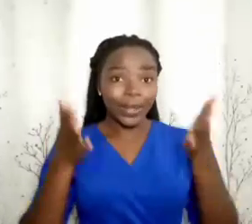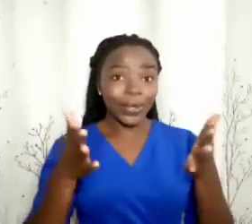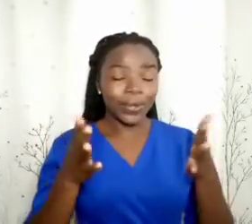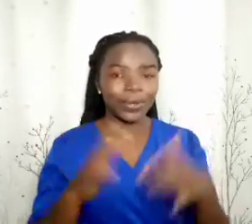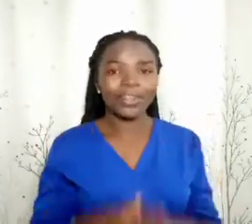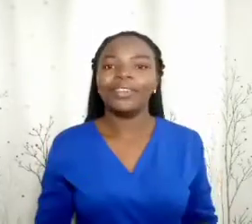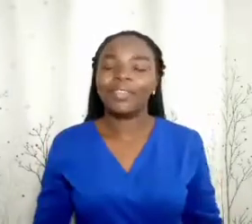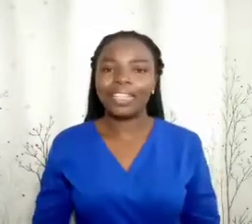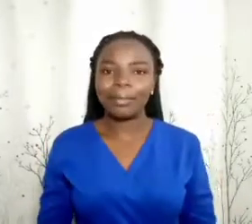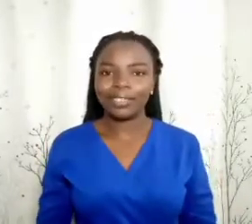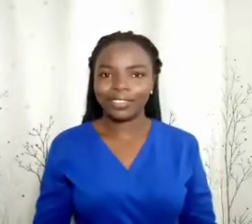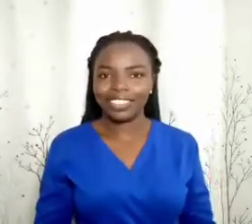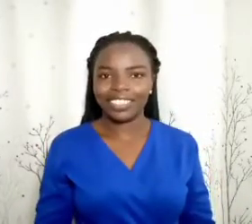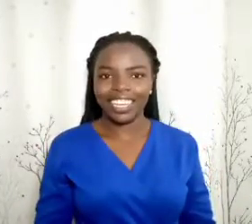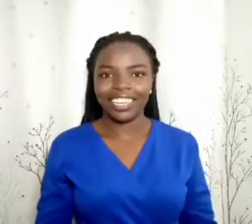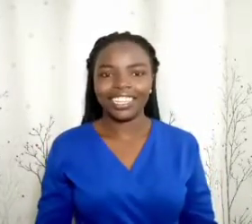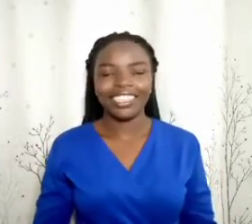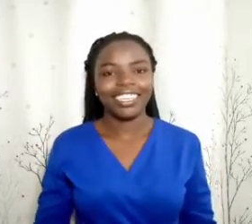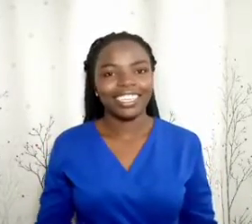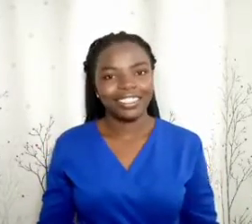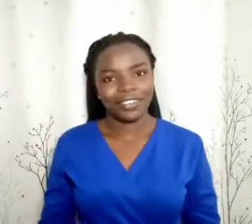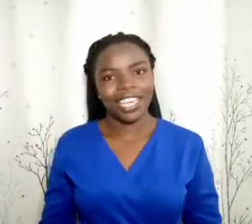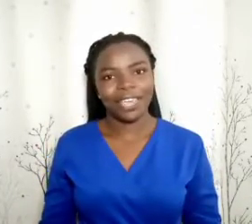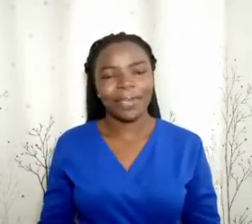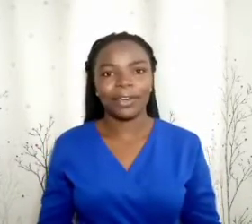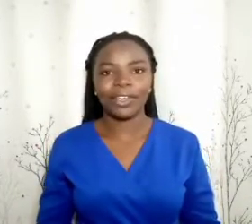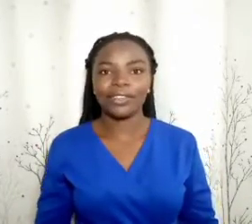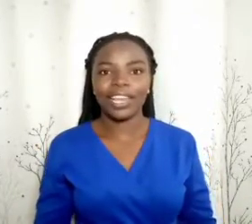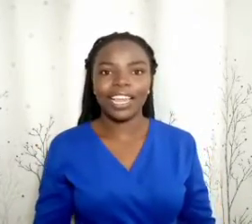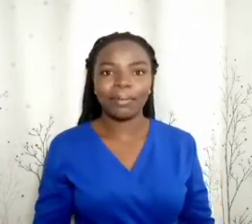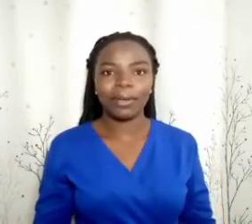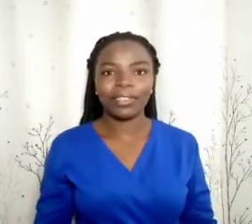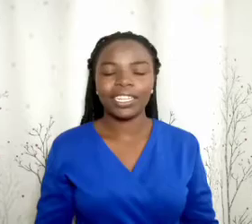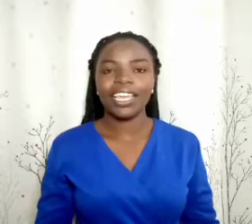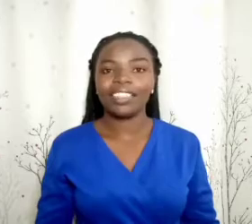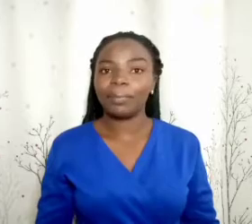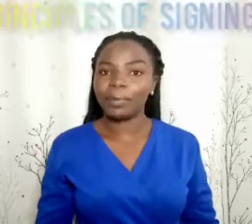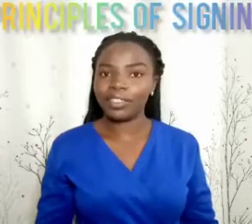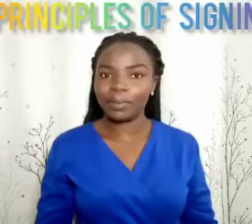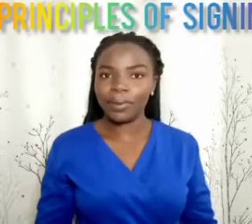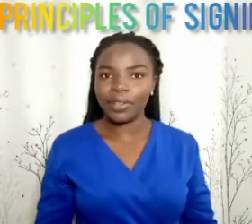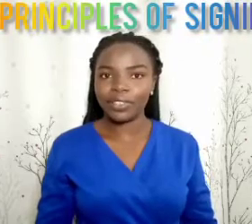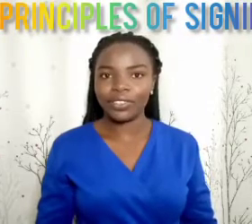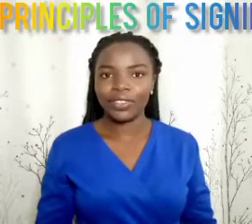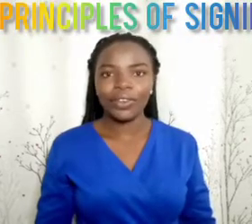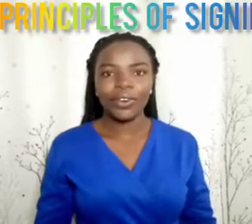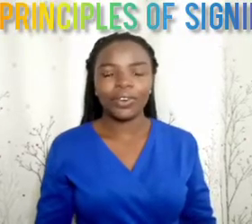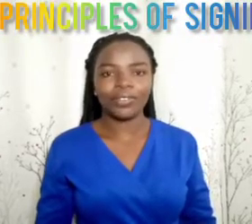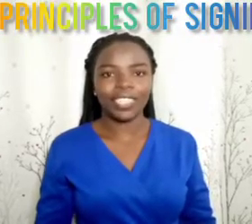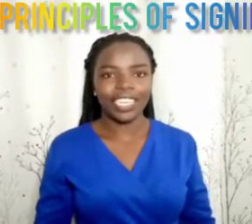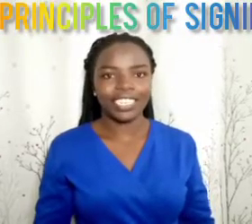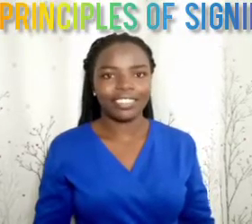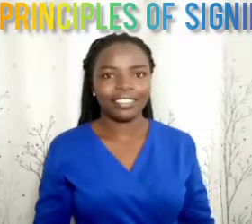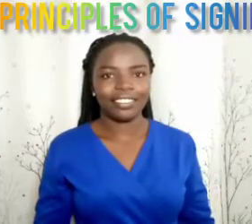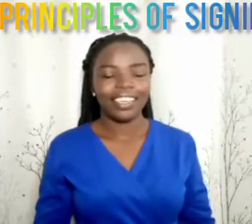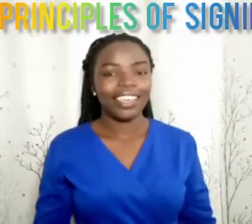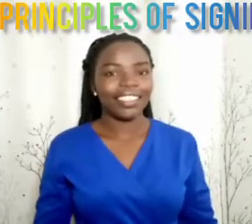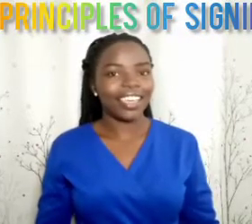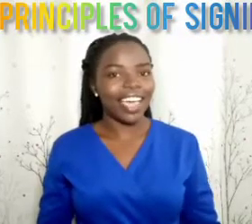Hello, welcome back to this channel. Today we are going to learn about the principles of signing. There are